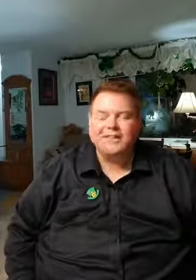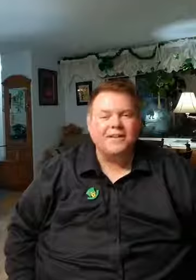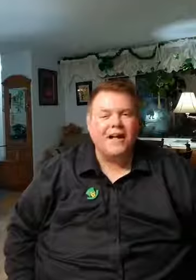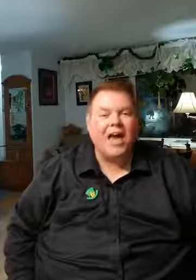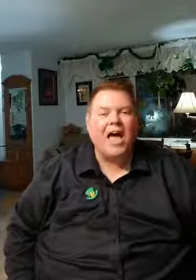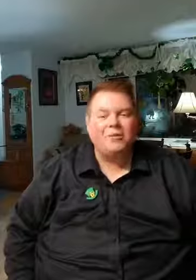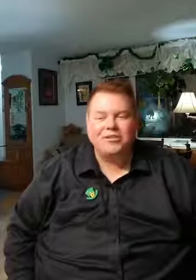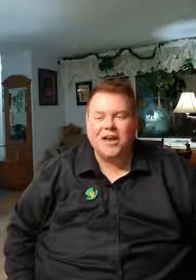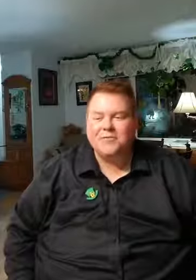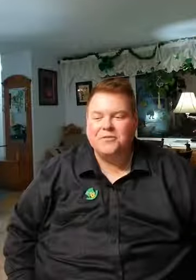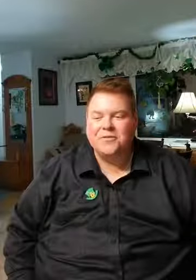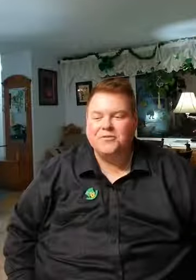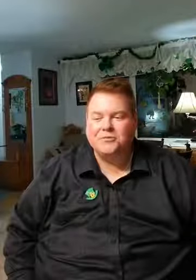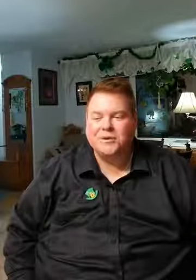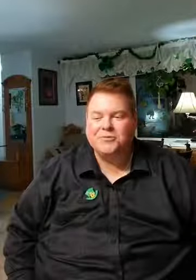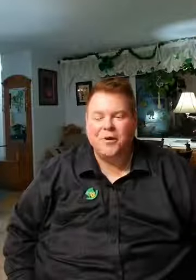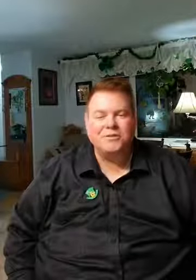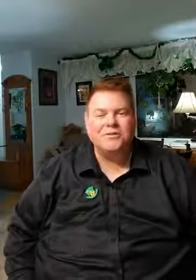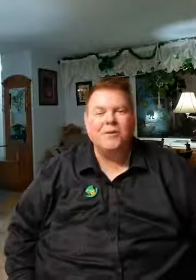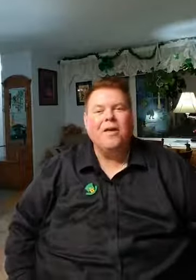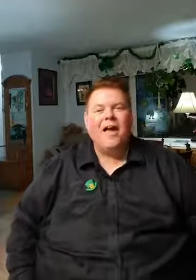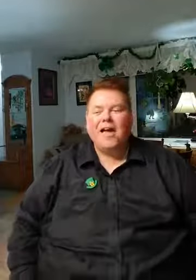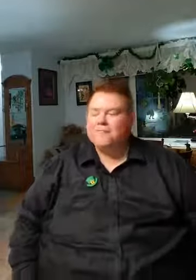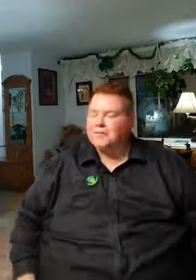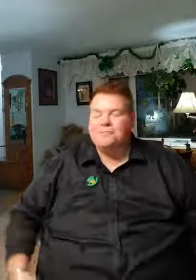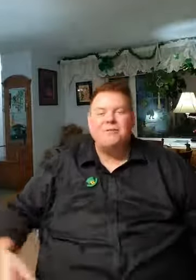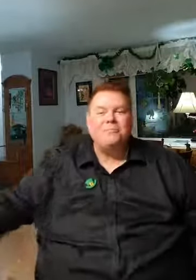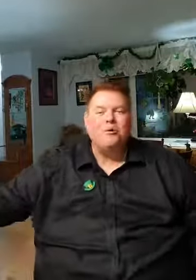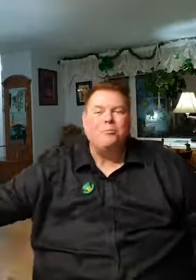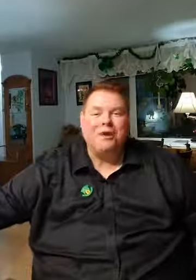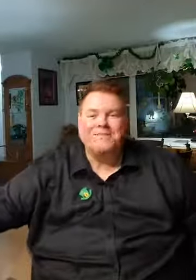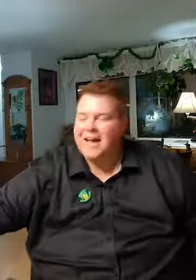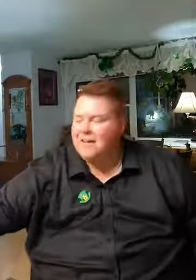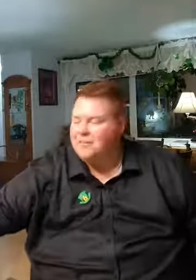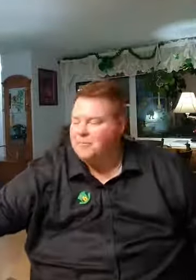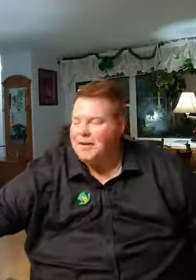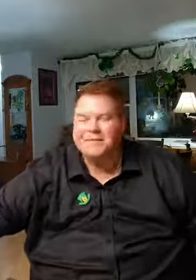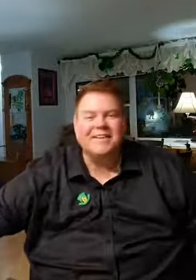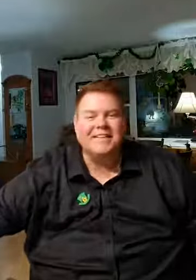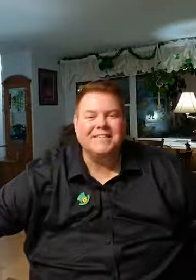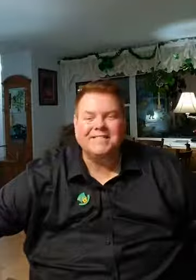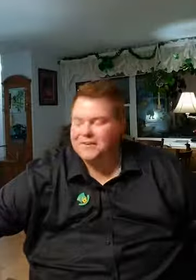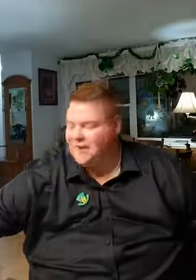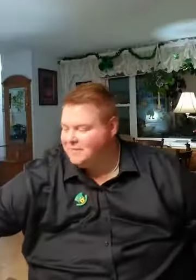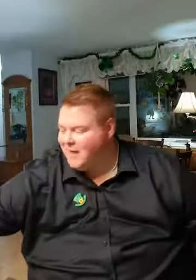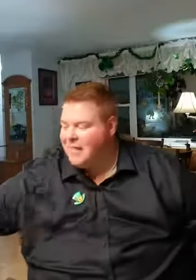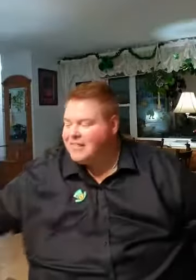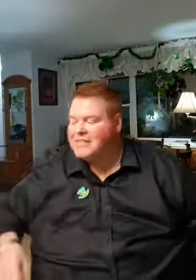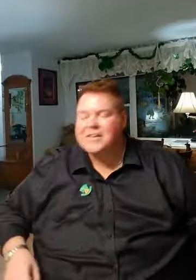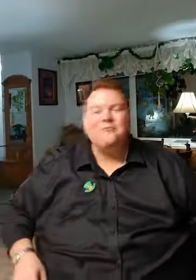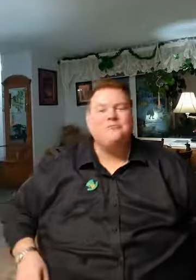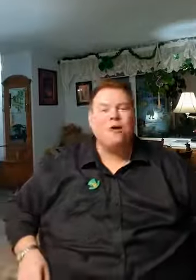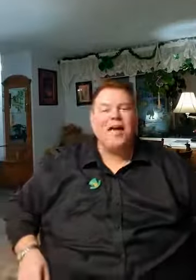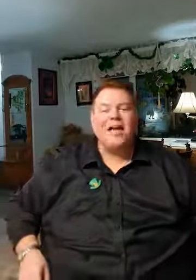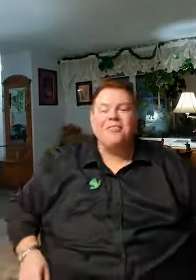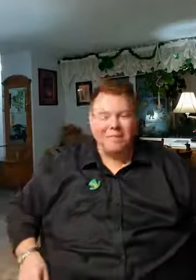an Irish kind of a feel to it as well. So I feel very appropriate that we can sing this evening. Let's try The Blessing